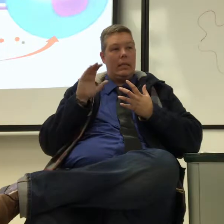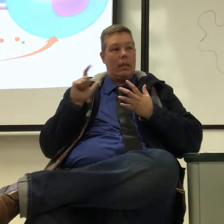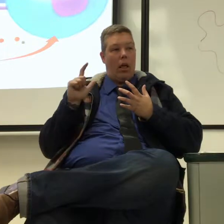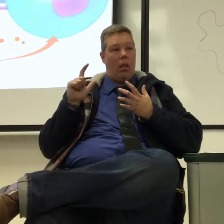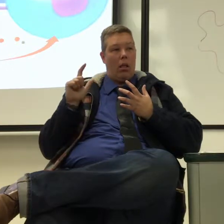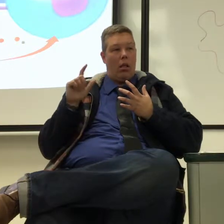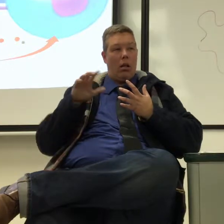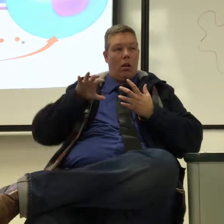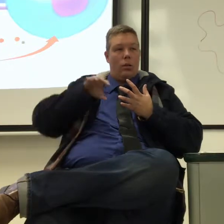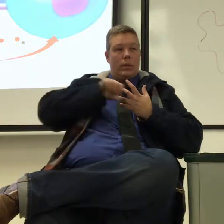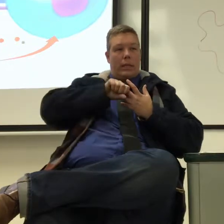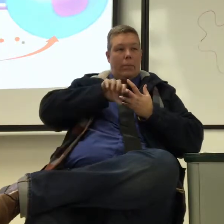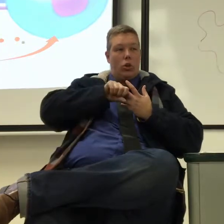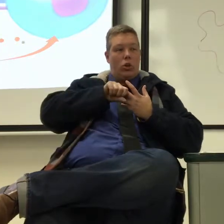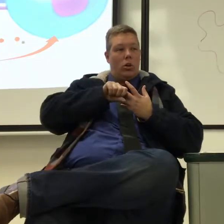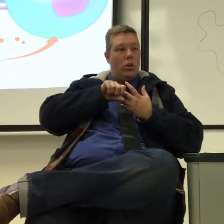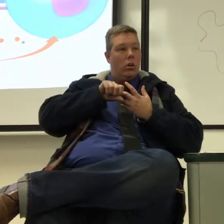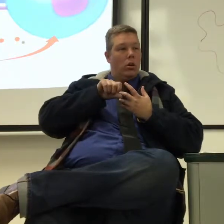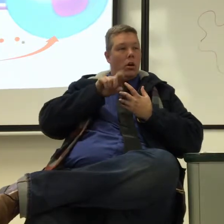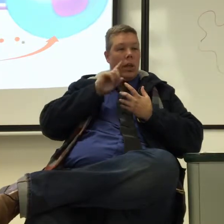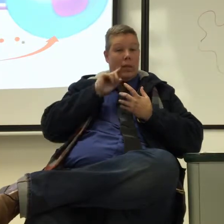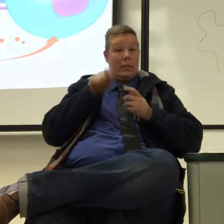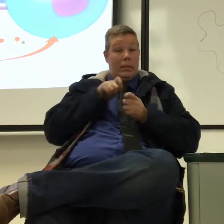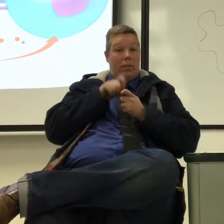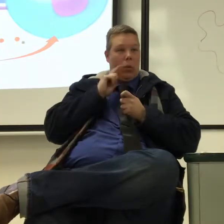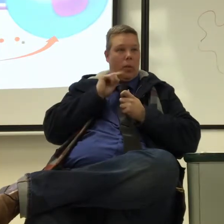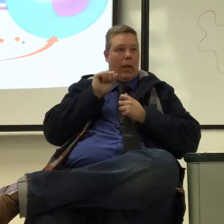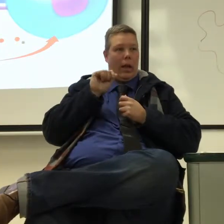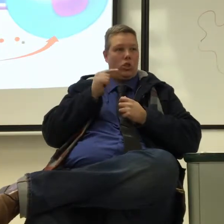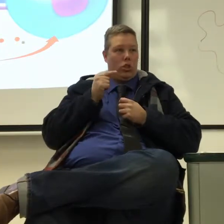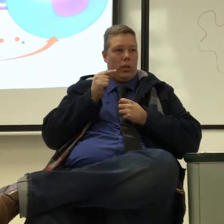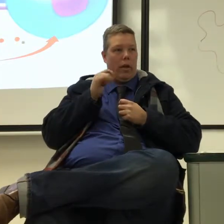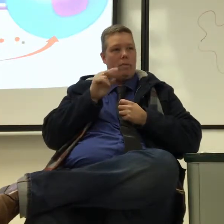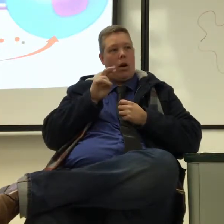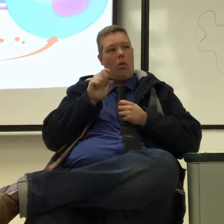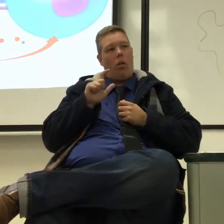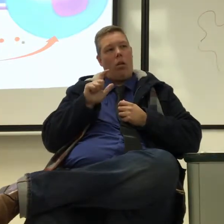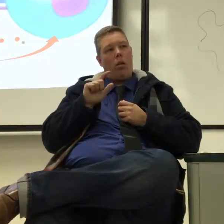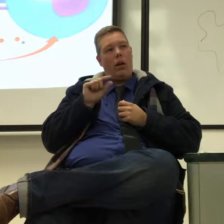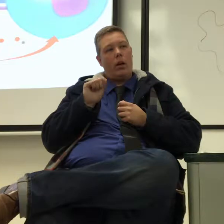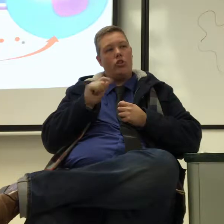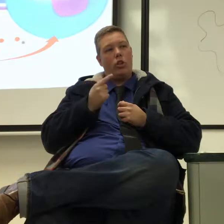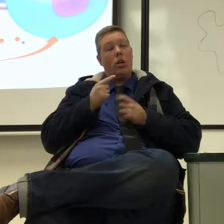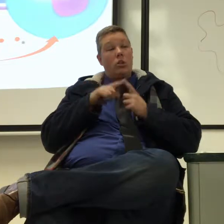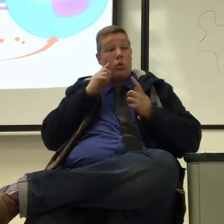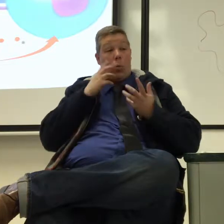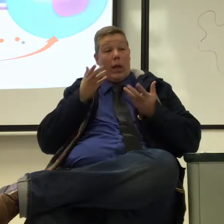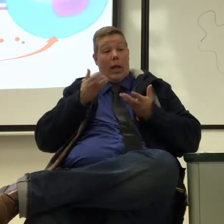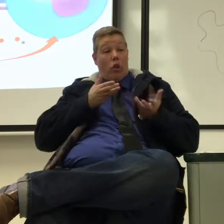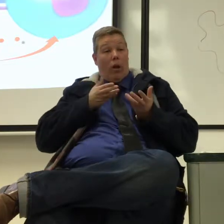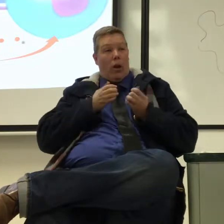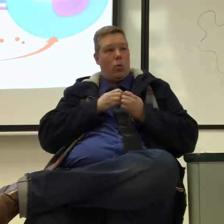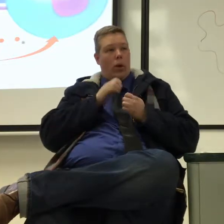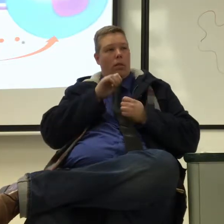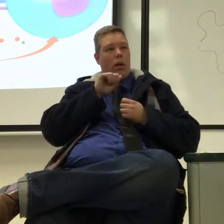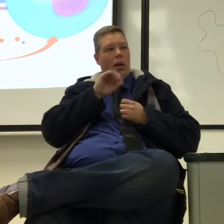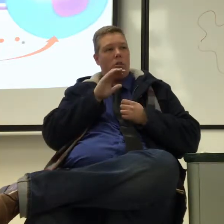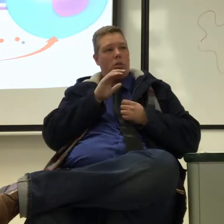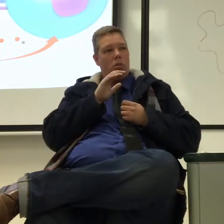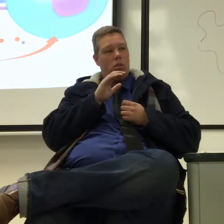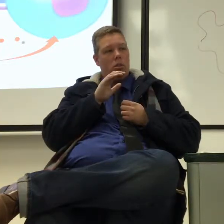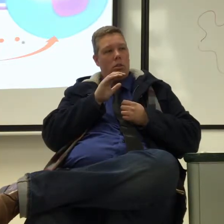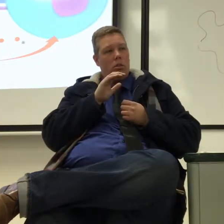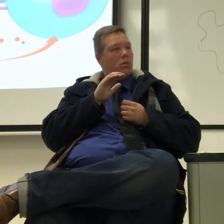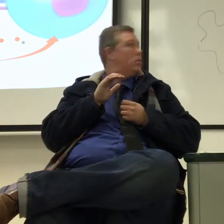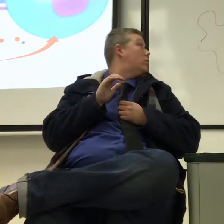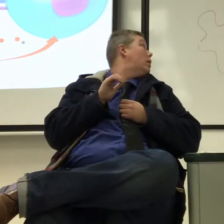that's specific for this viral AG. So number 1, it interacts with MHC class 2, and it's